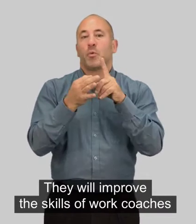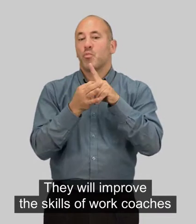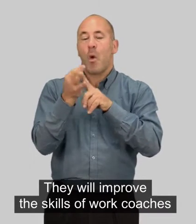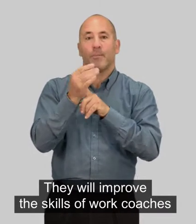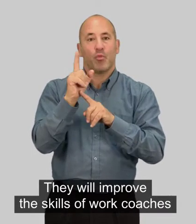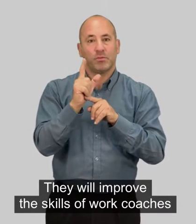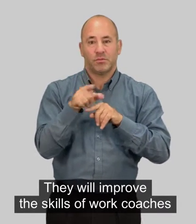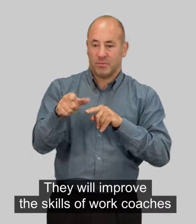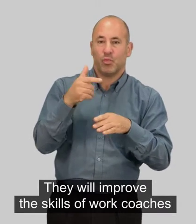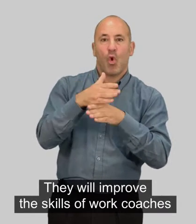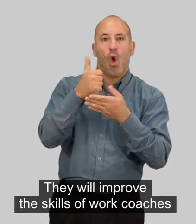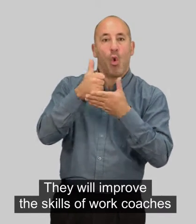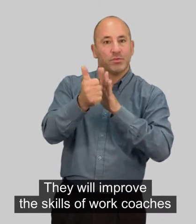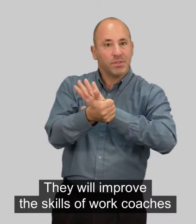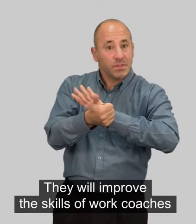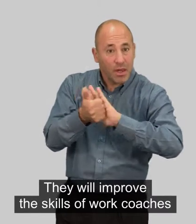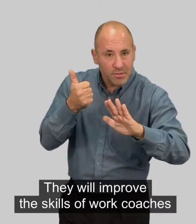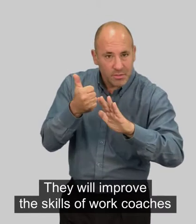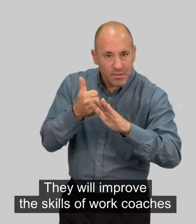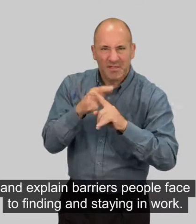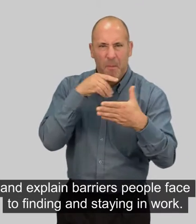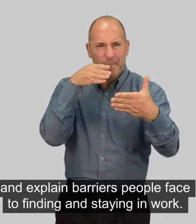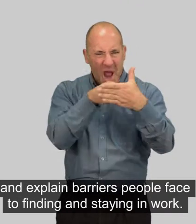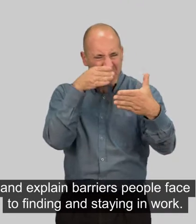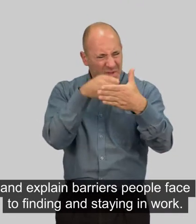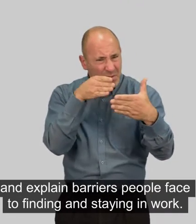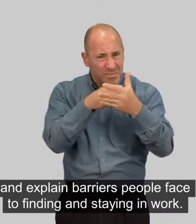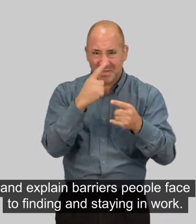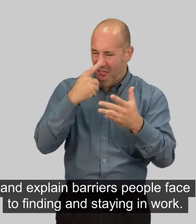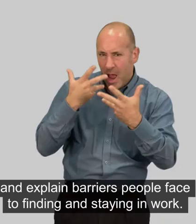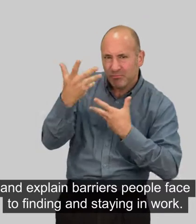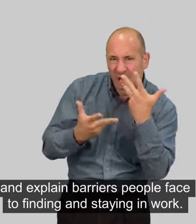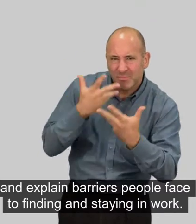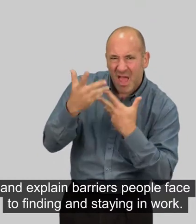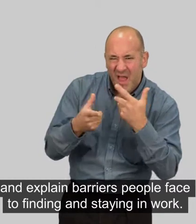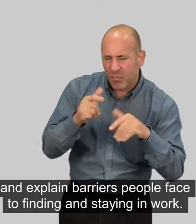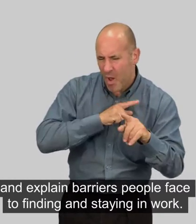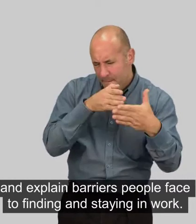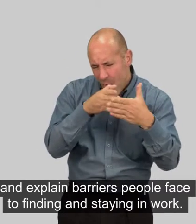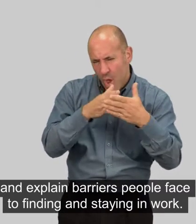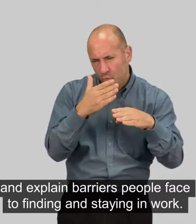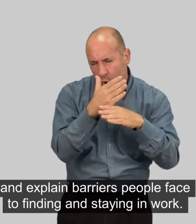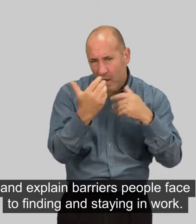They will improve the skills of work coaches and explain barriers people face to finding and staying in work.